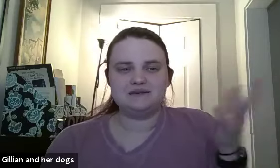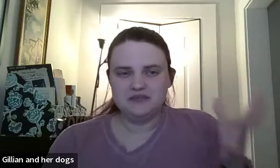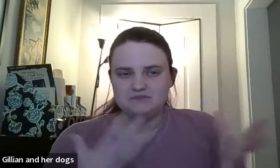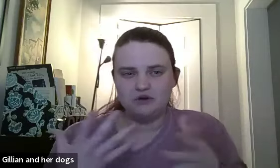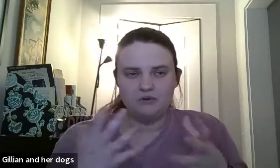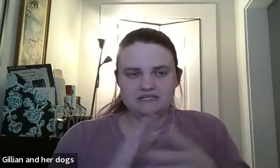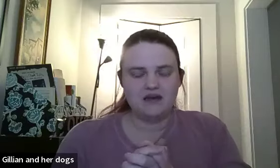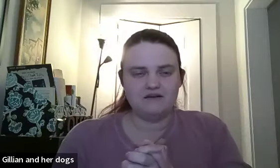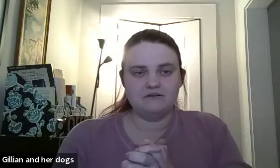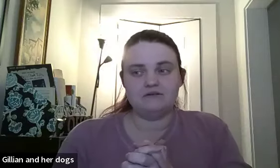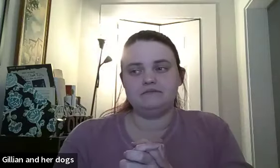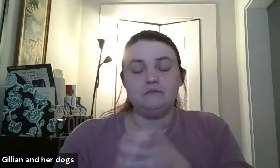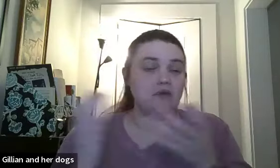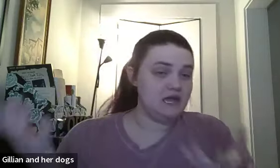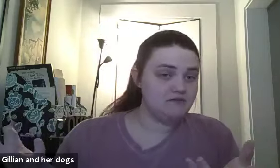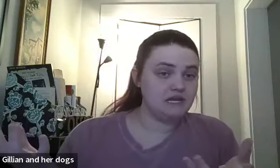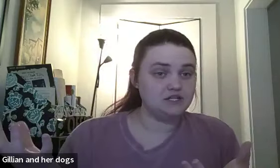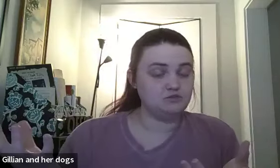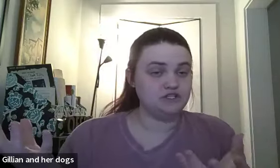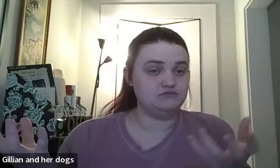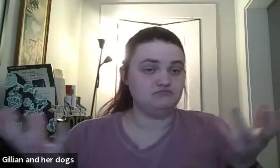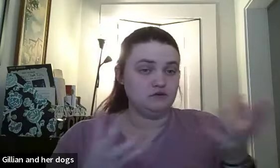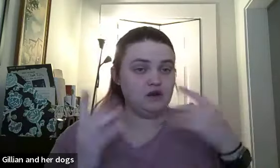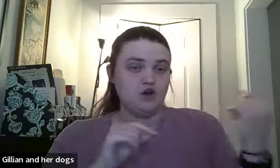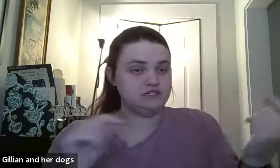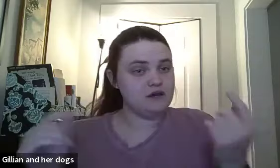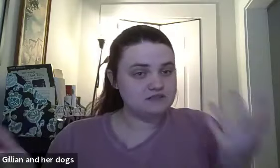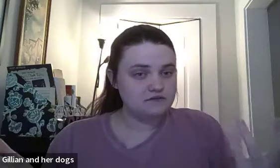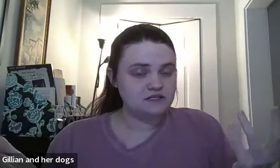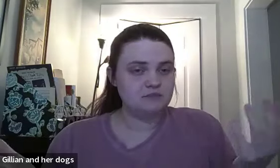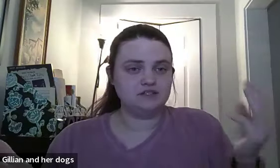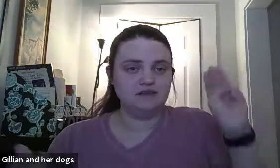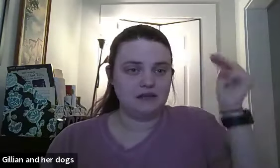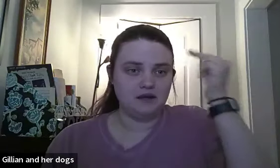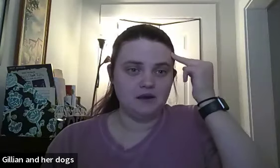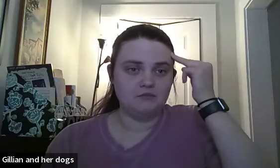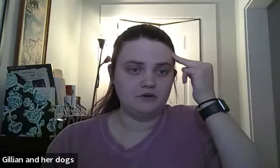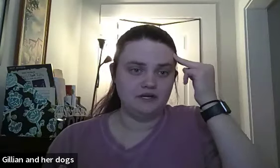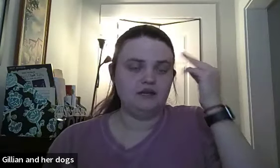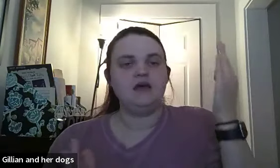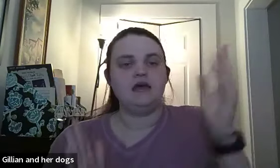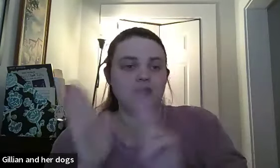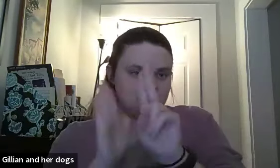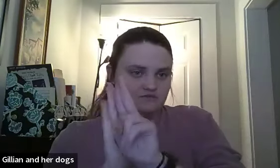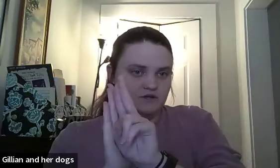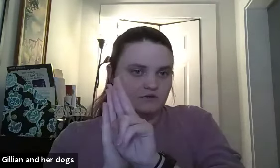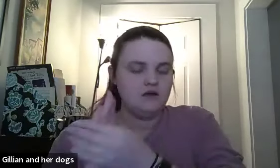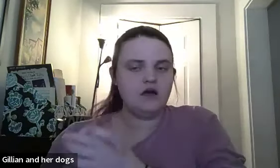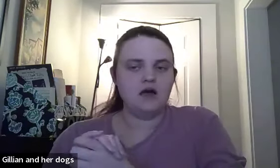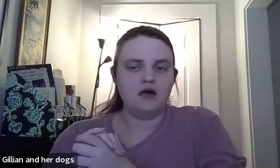Some of them don't always have. They may have it, and they're not talked about as often compared to like Montgomery and Huntsville.